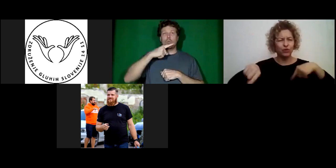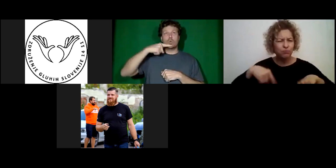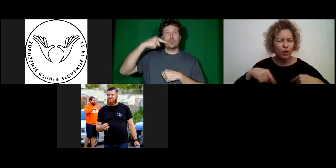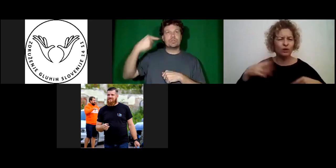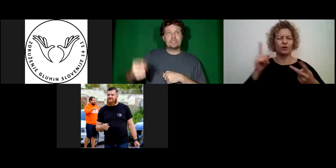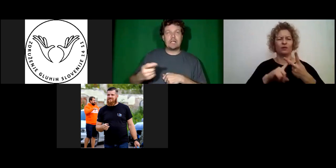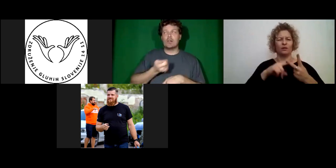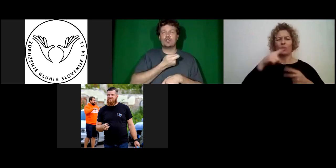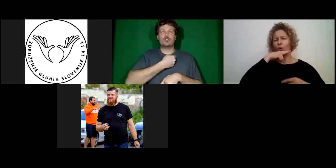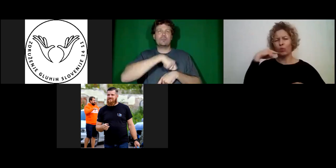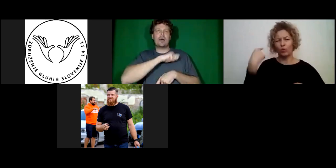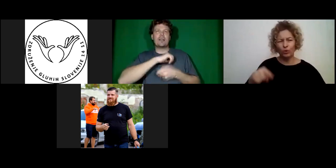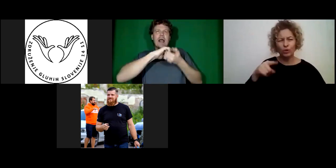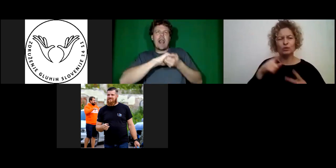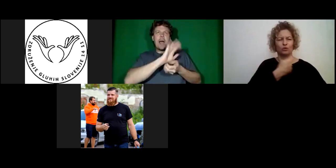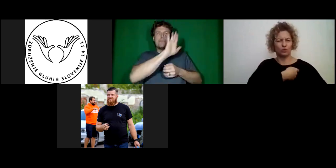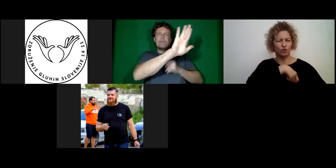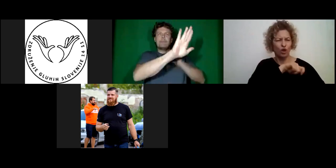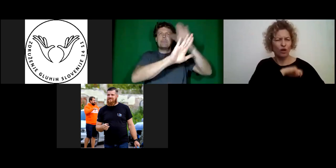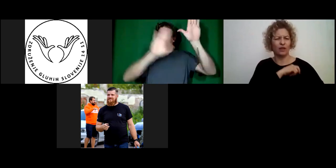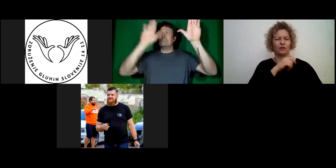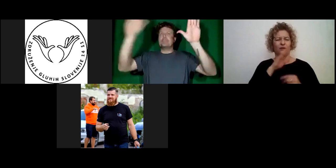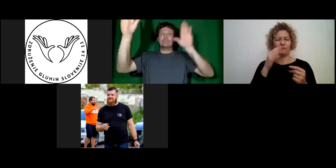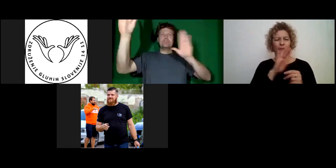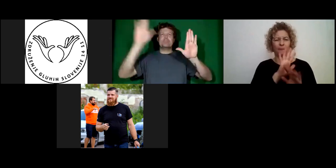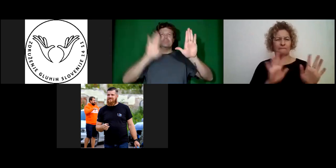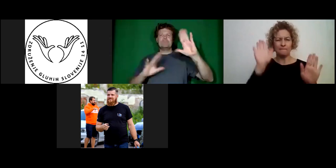And I knew that